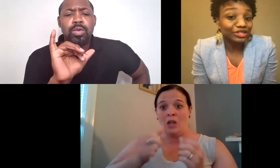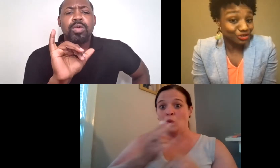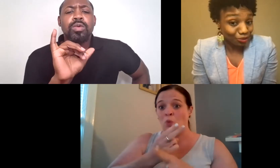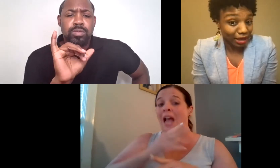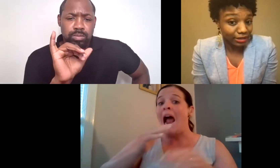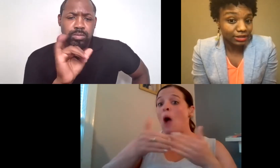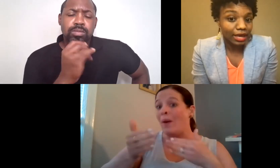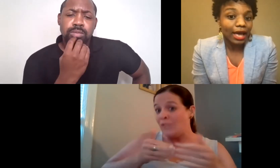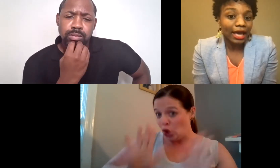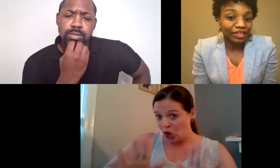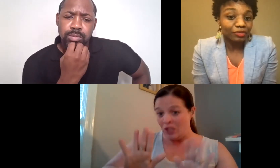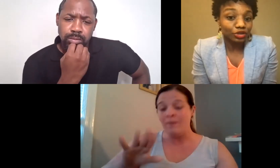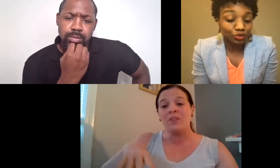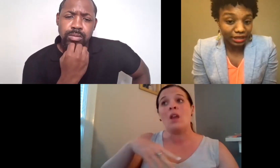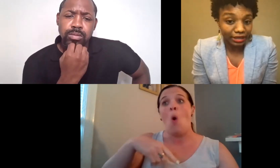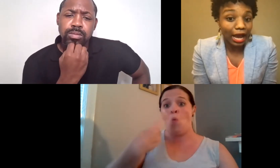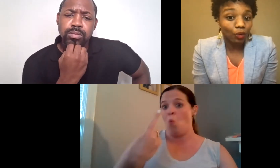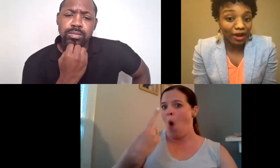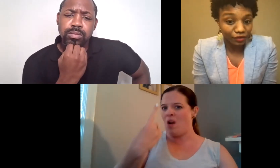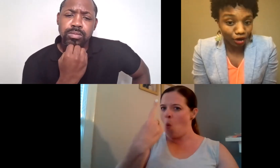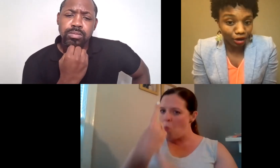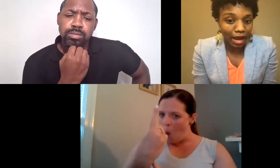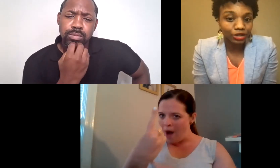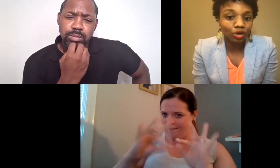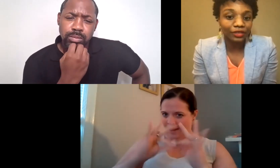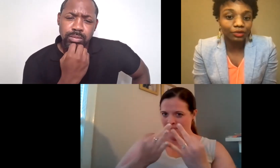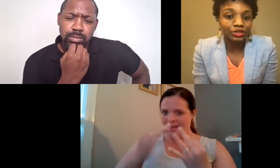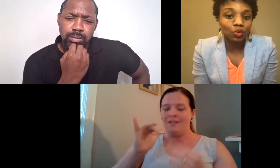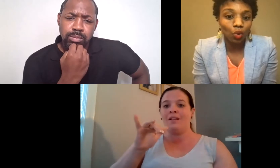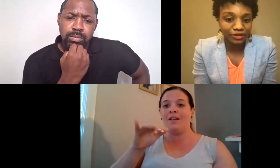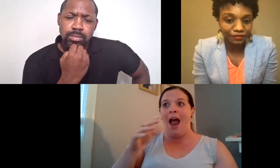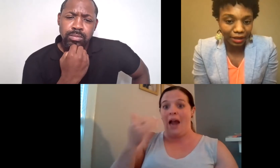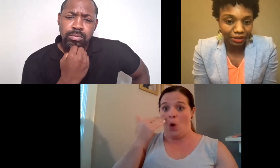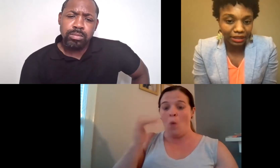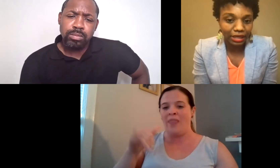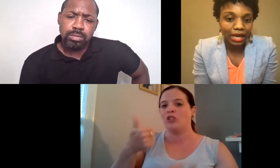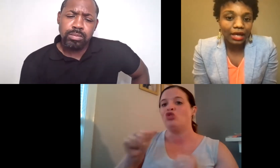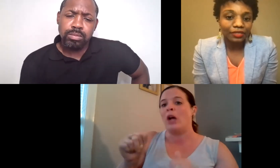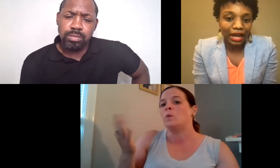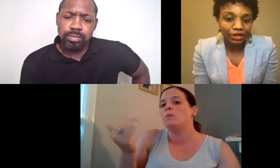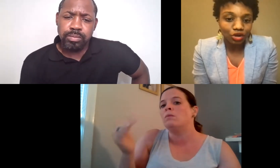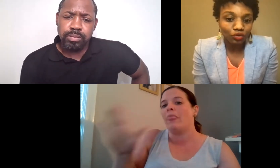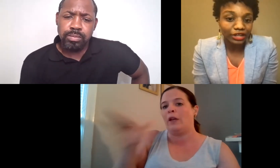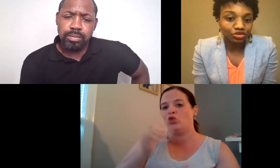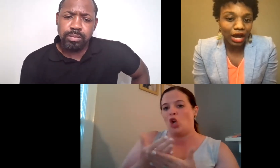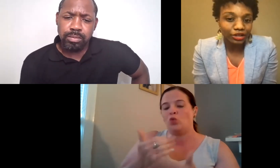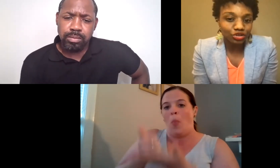know that, and they've been using it. However, I know that there was one family that I know that tried to use